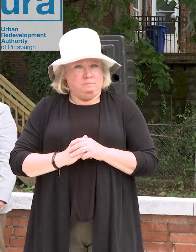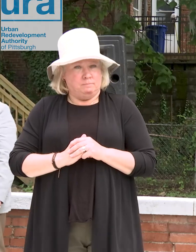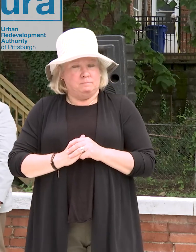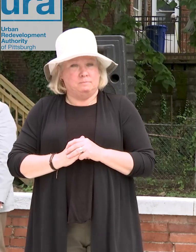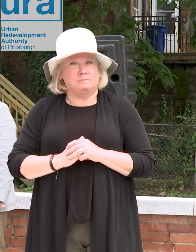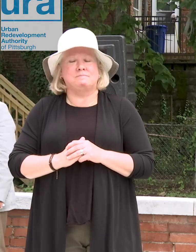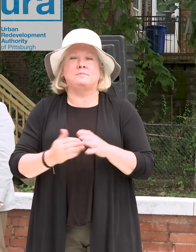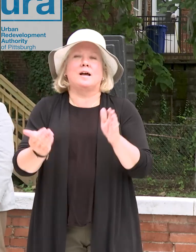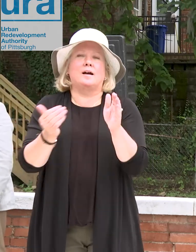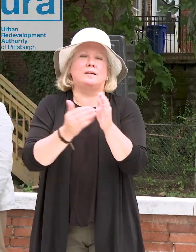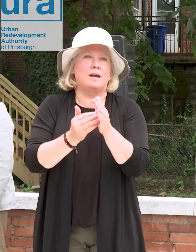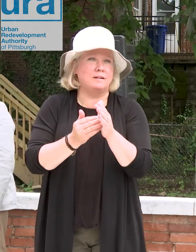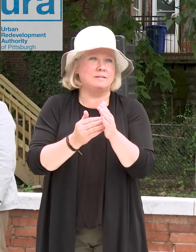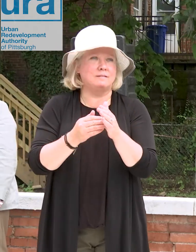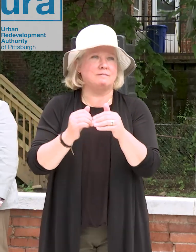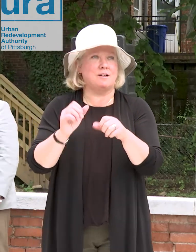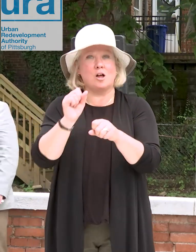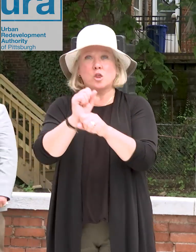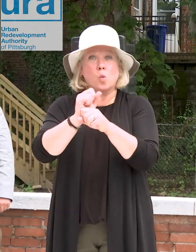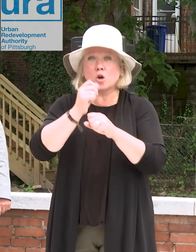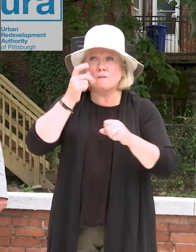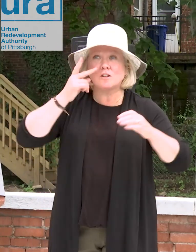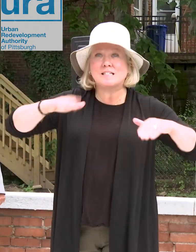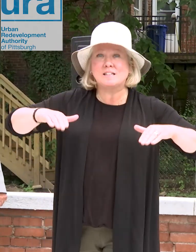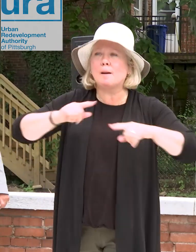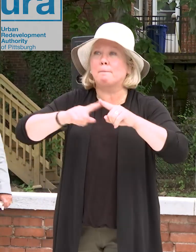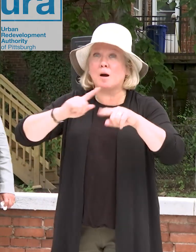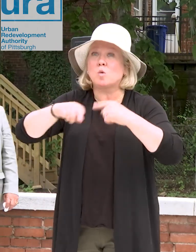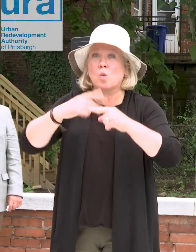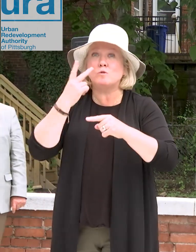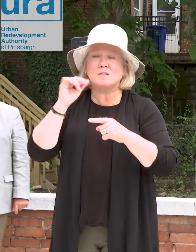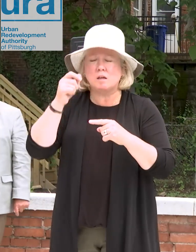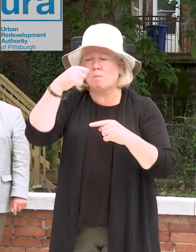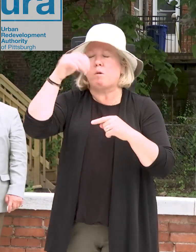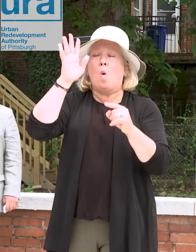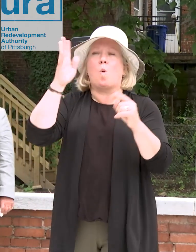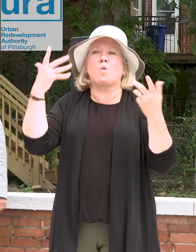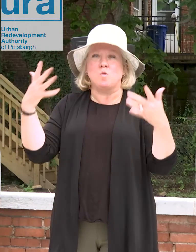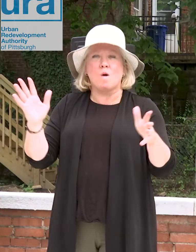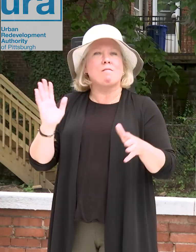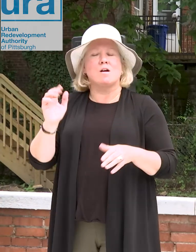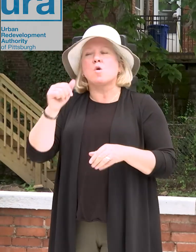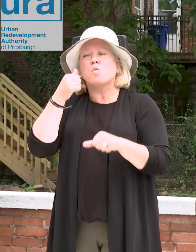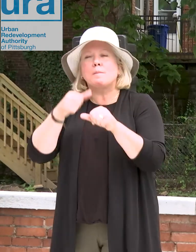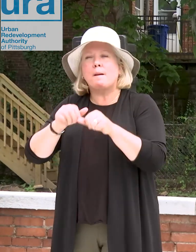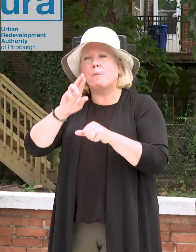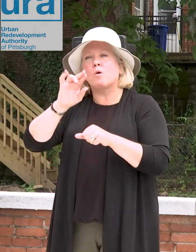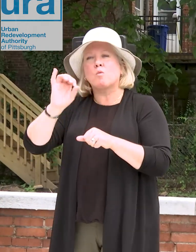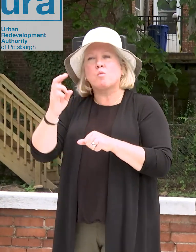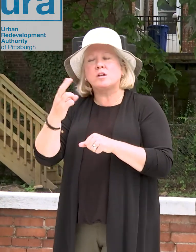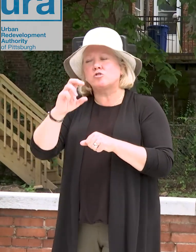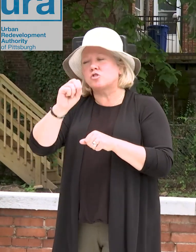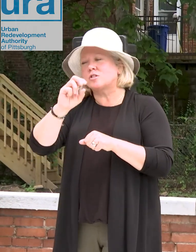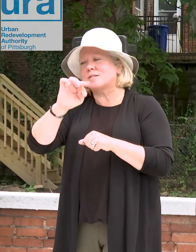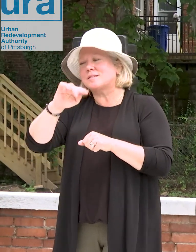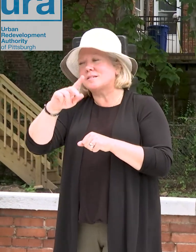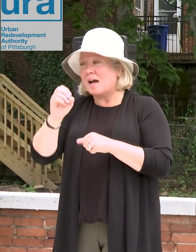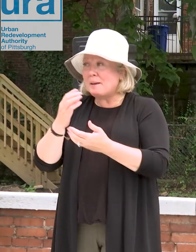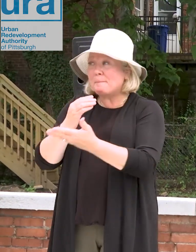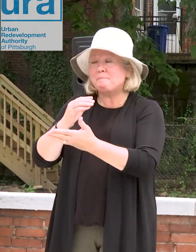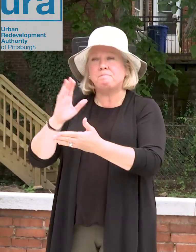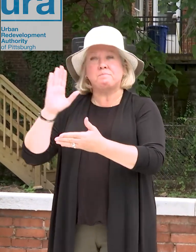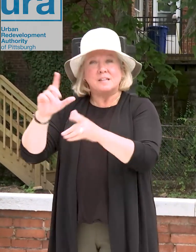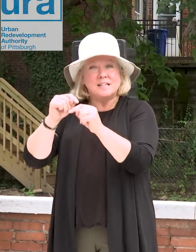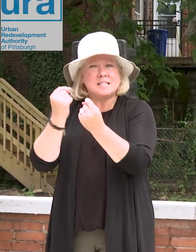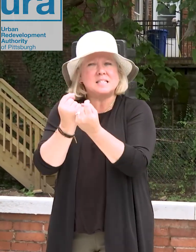And so again, the work that you haven't seen it yet, but you're going to be blown away when you do. Just remember Rich Snipe and his team when you're in the contractors you talked